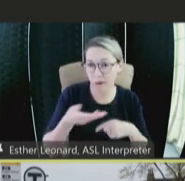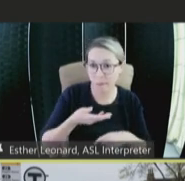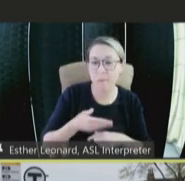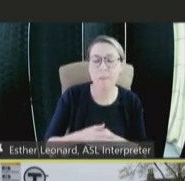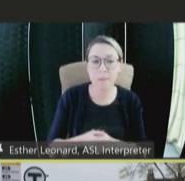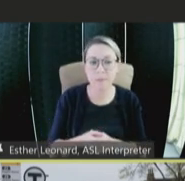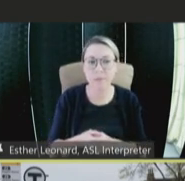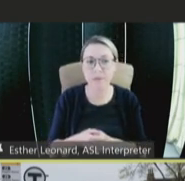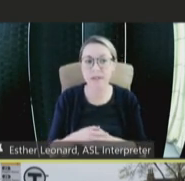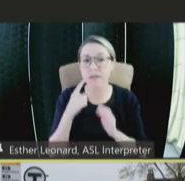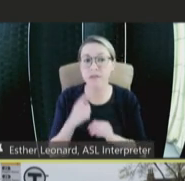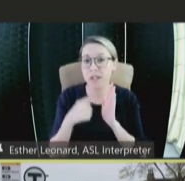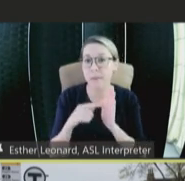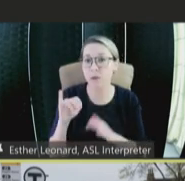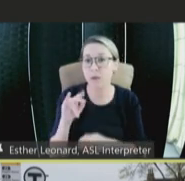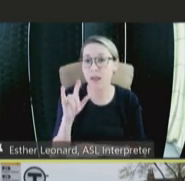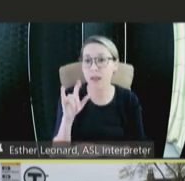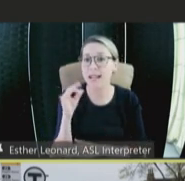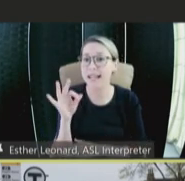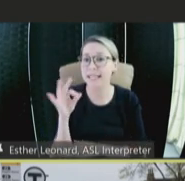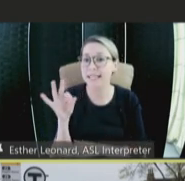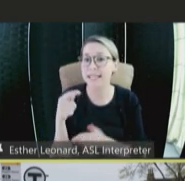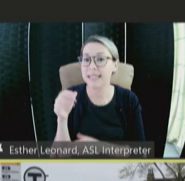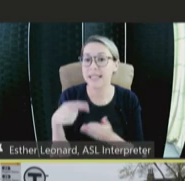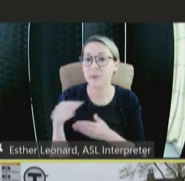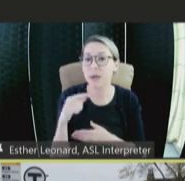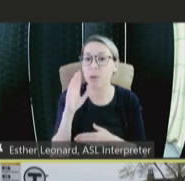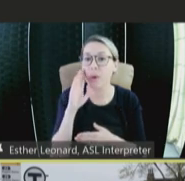including on July 19th. So next week, we're gonna have an